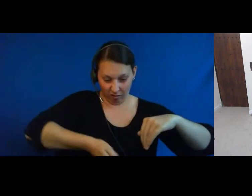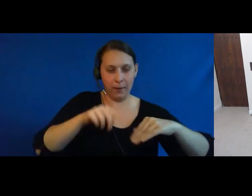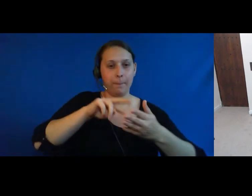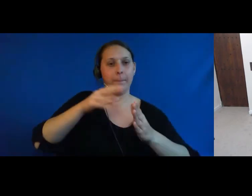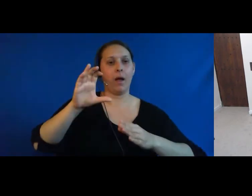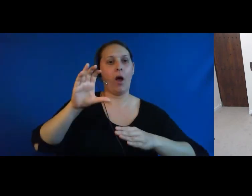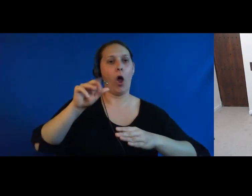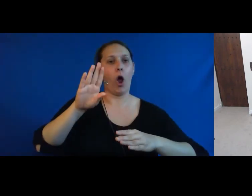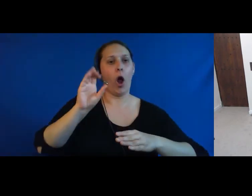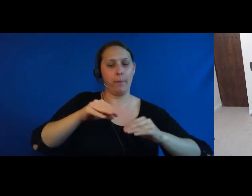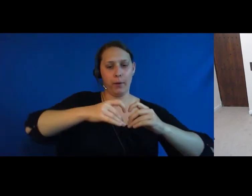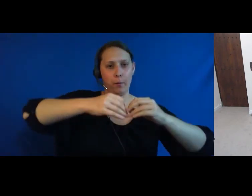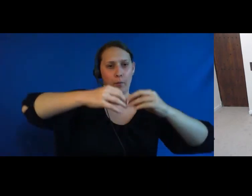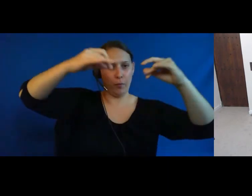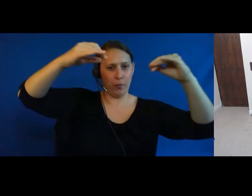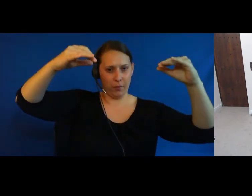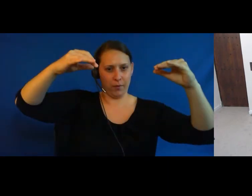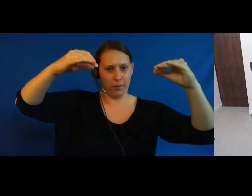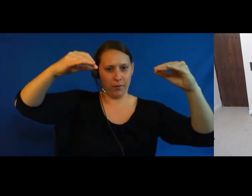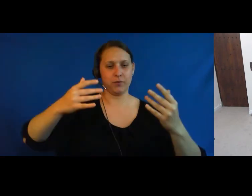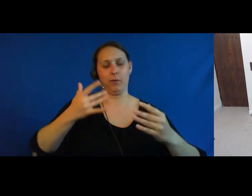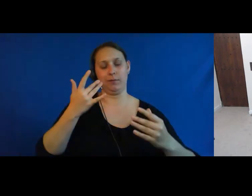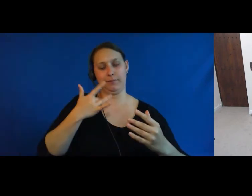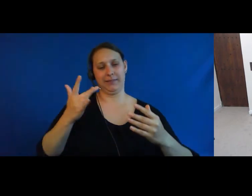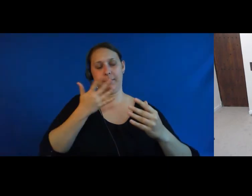very clay soil, so also creates a lot of